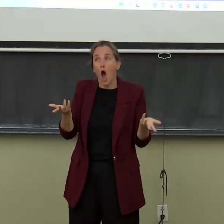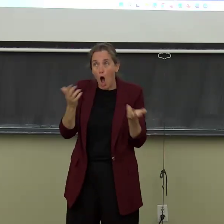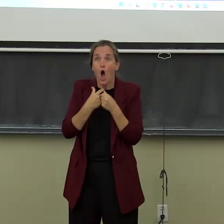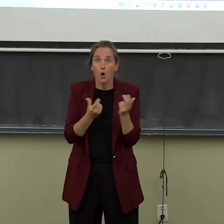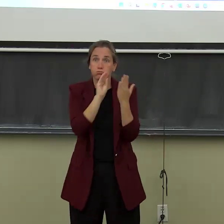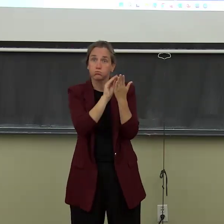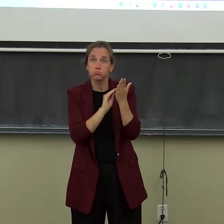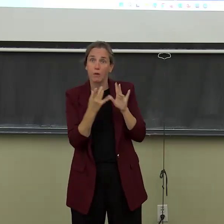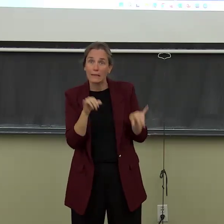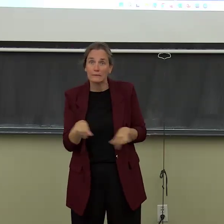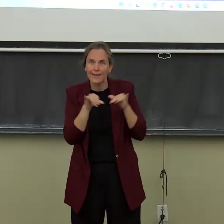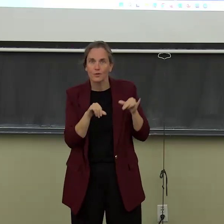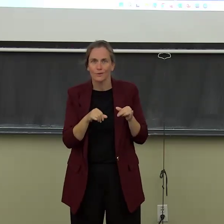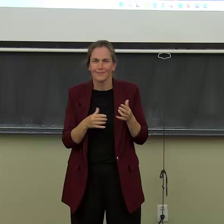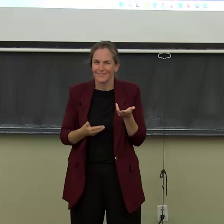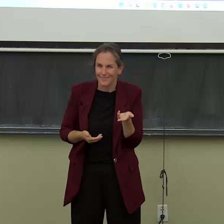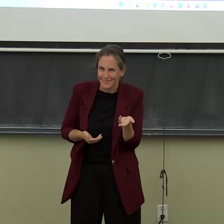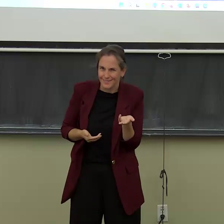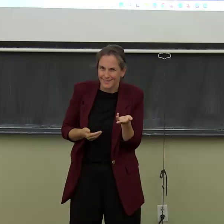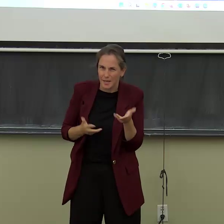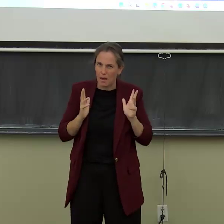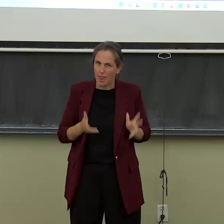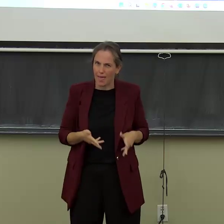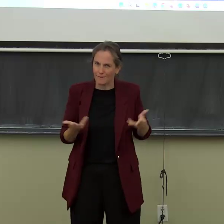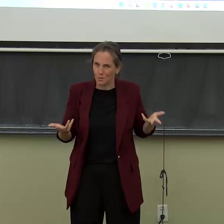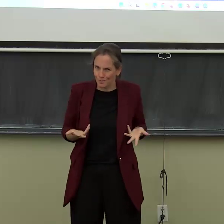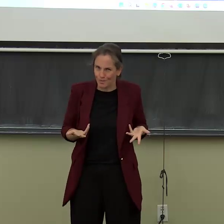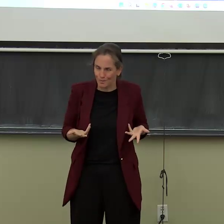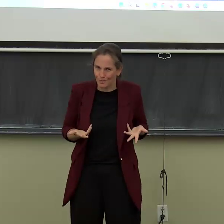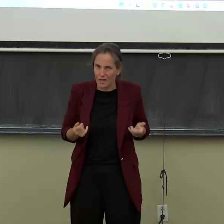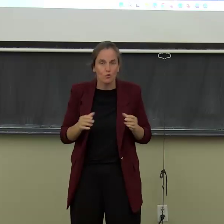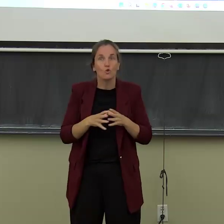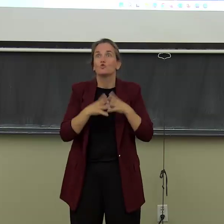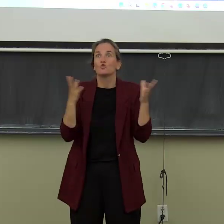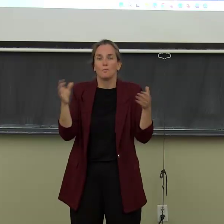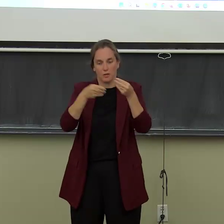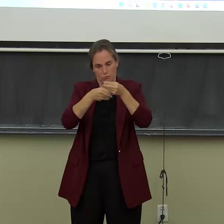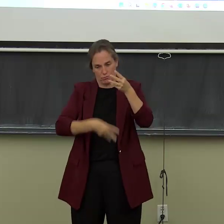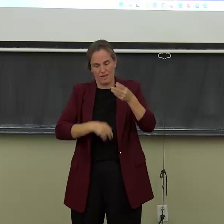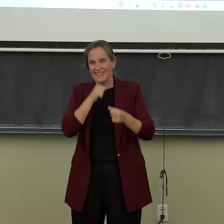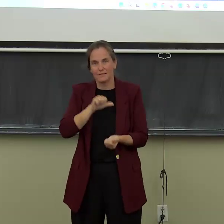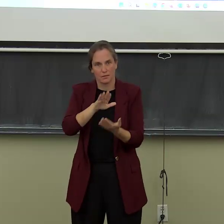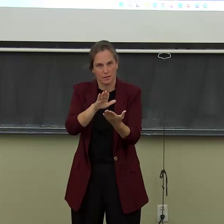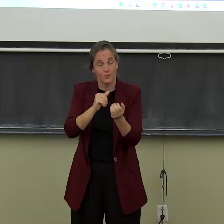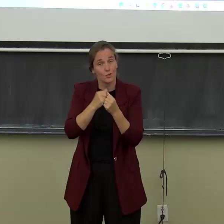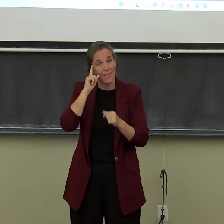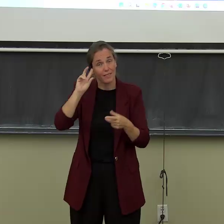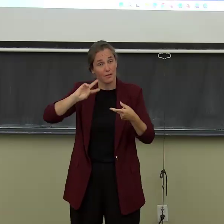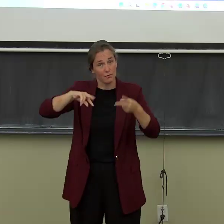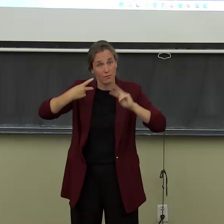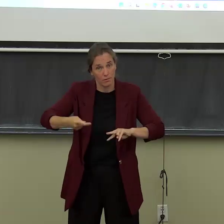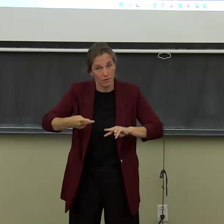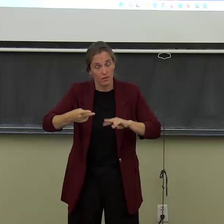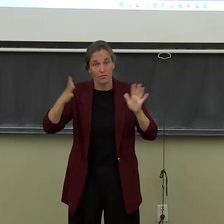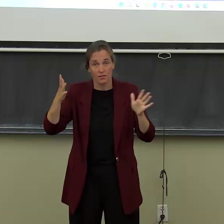it's like, okay, but that has left us with so much that wasn't addressed. And so I think flipping this around, going to the earth, going